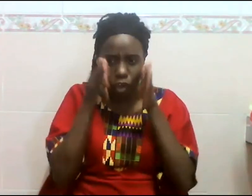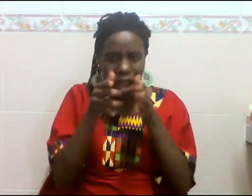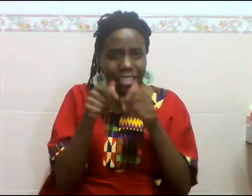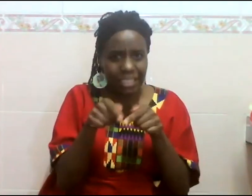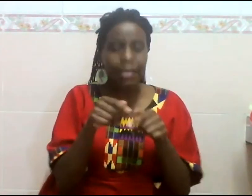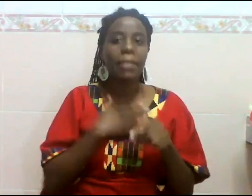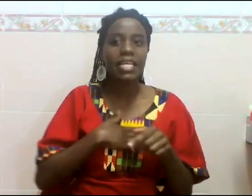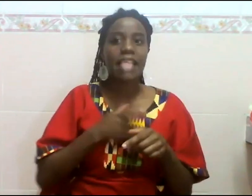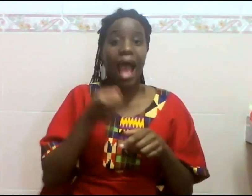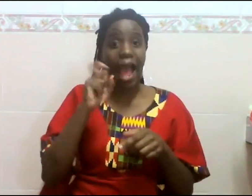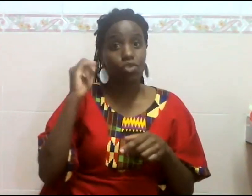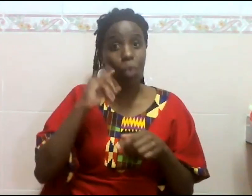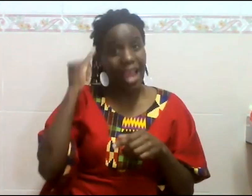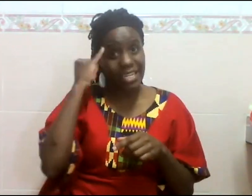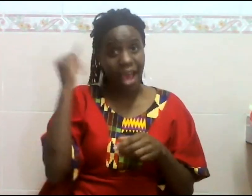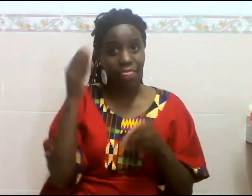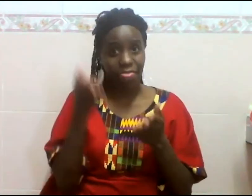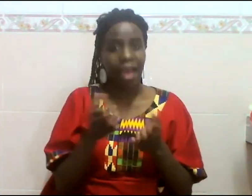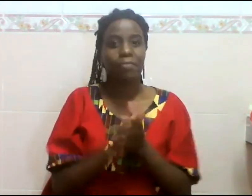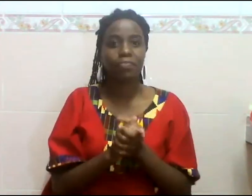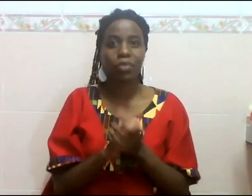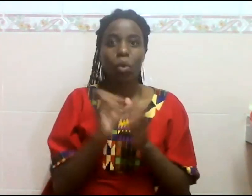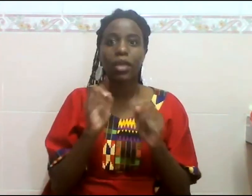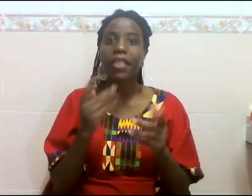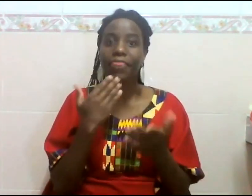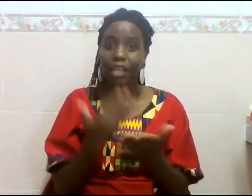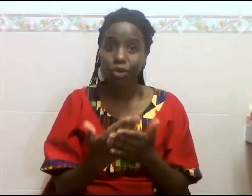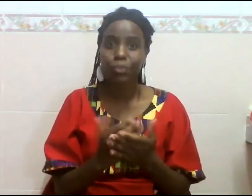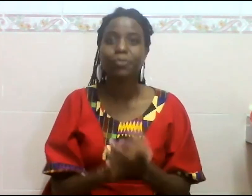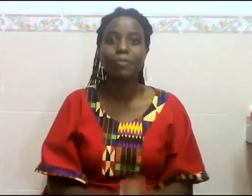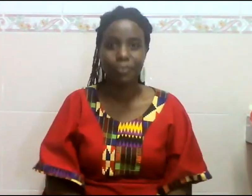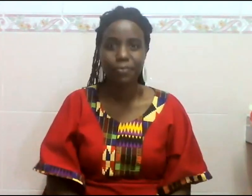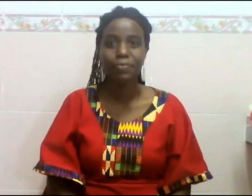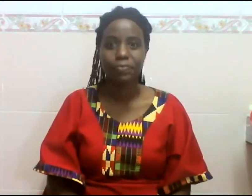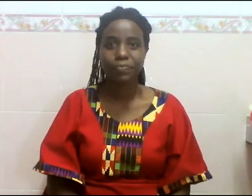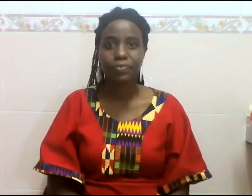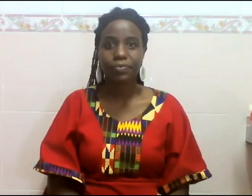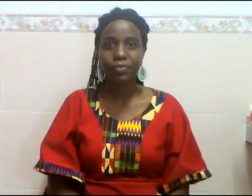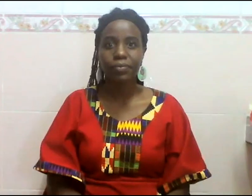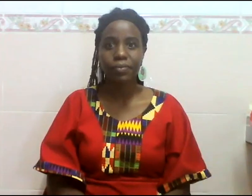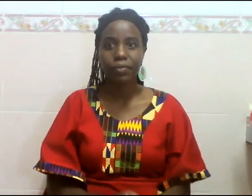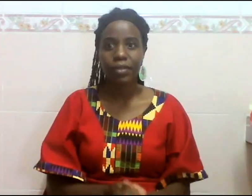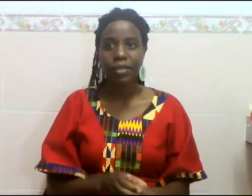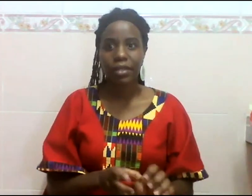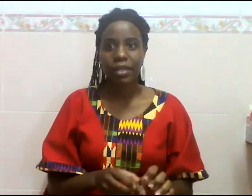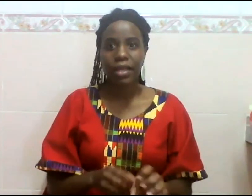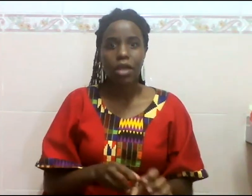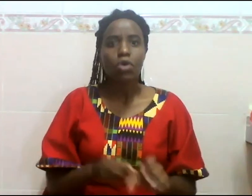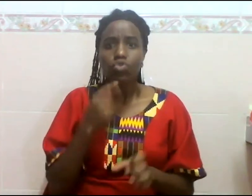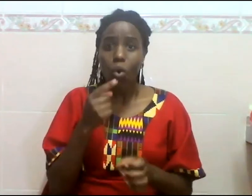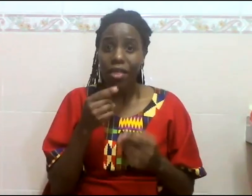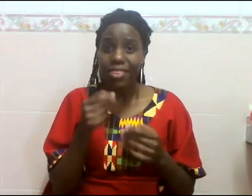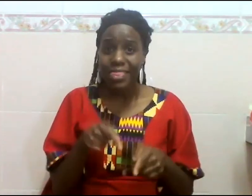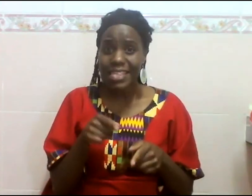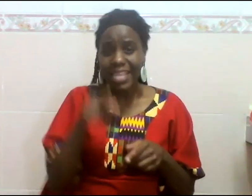And sorry, Becky, do you have that also covered in your research, or is this a different dimension? So I